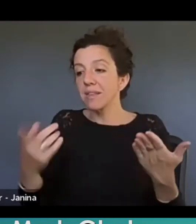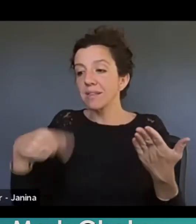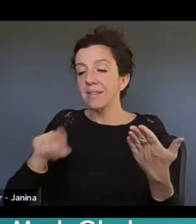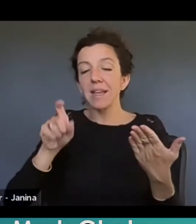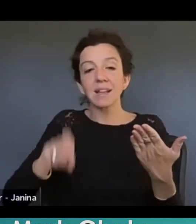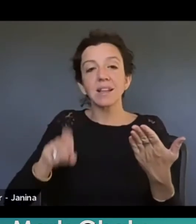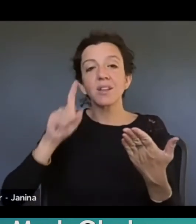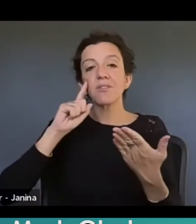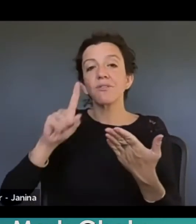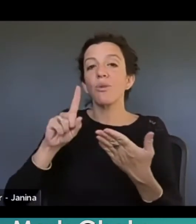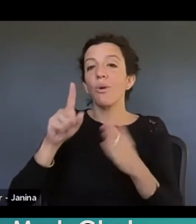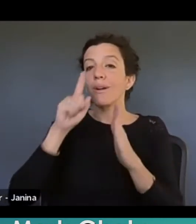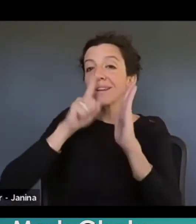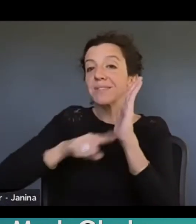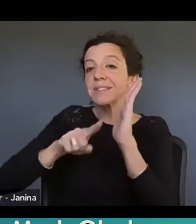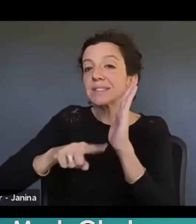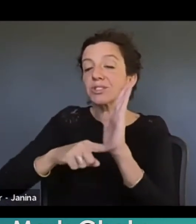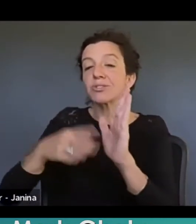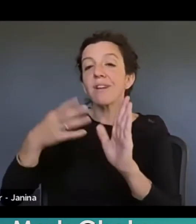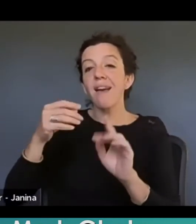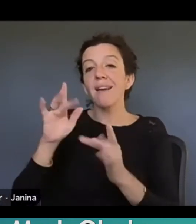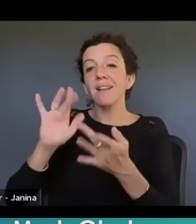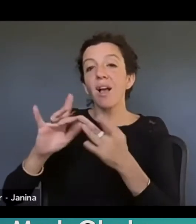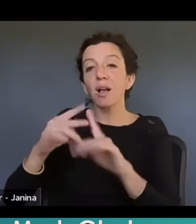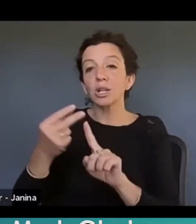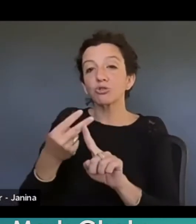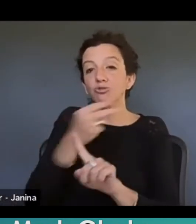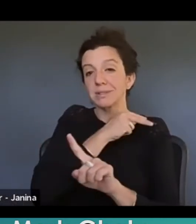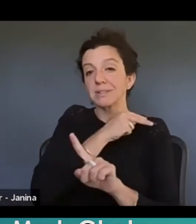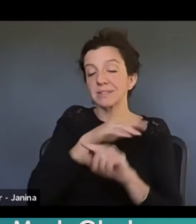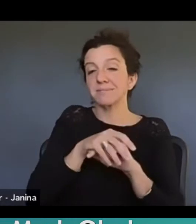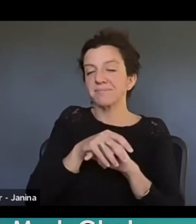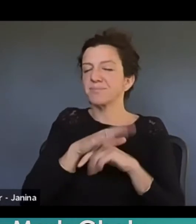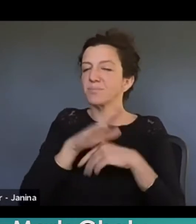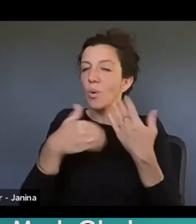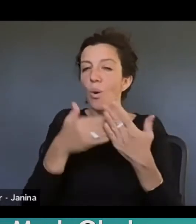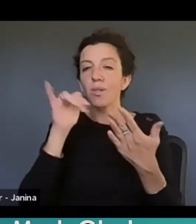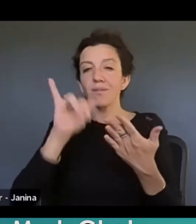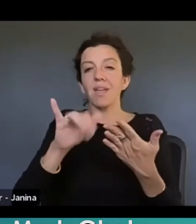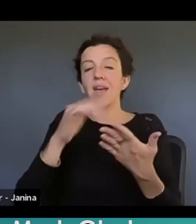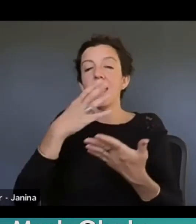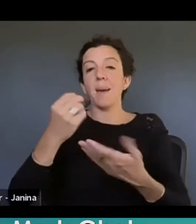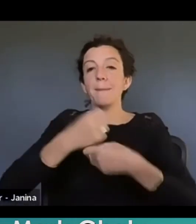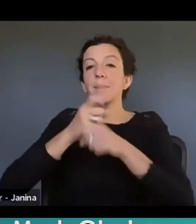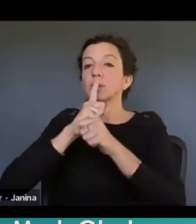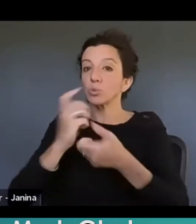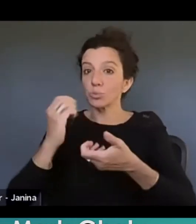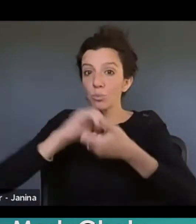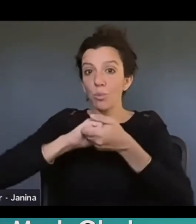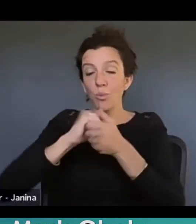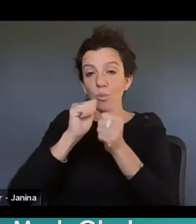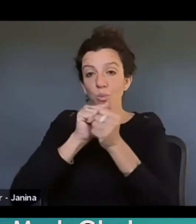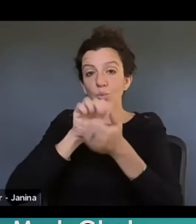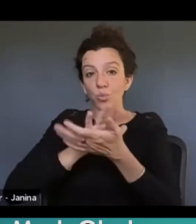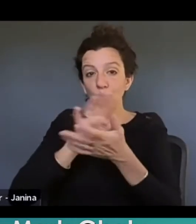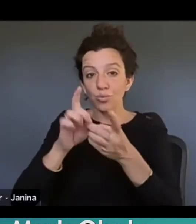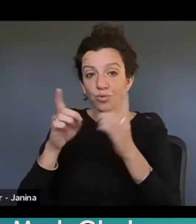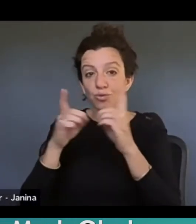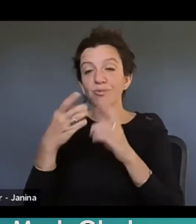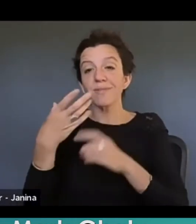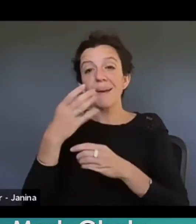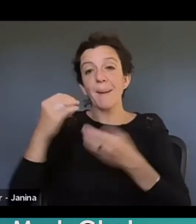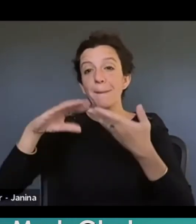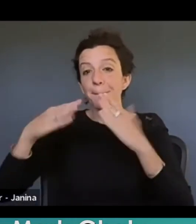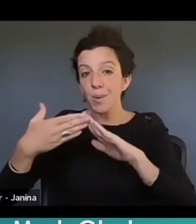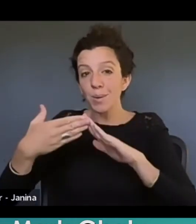and investigation and contact tracing. All of those and other considerations in partnership, again, with the school district and the community, the local health officer